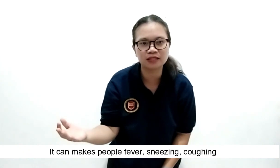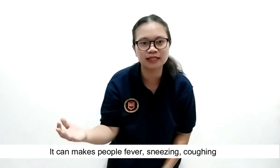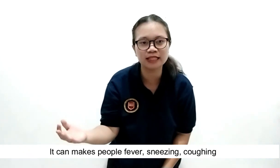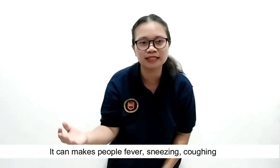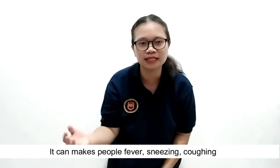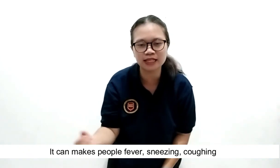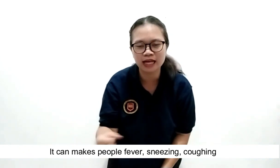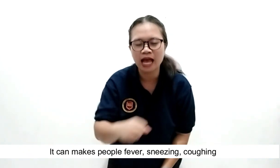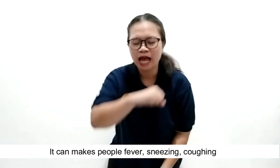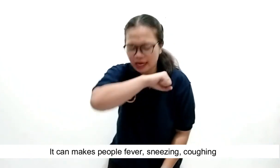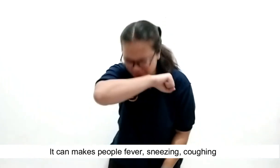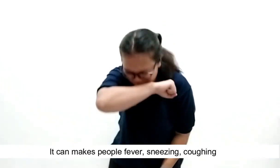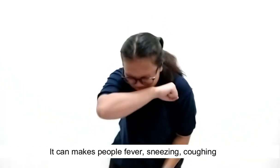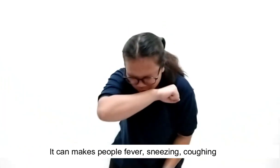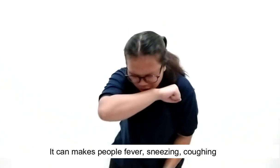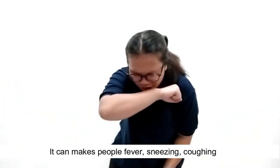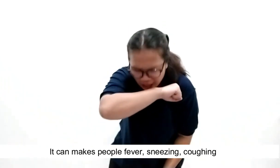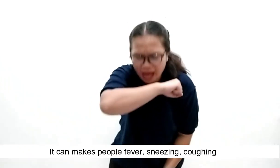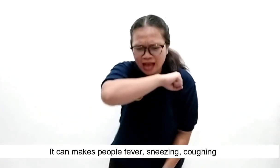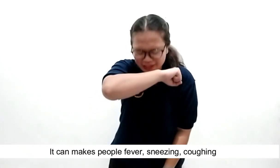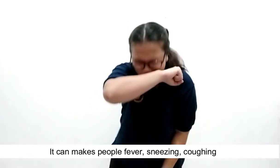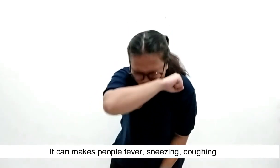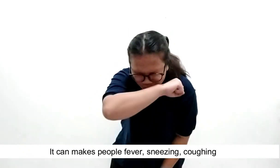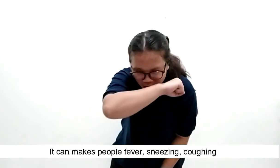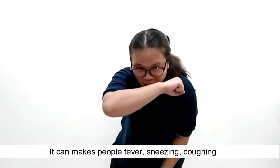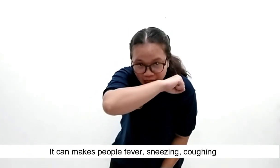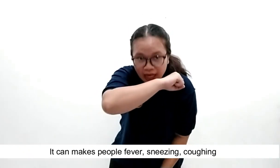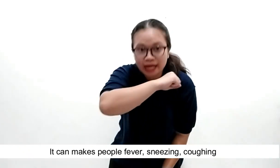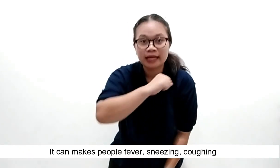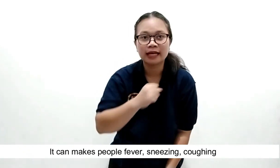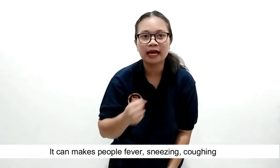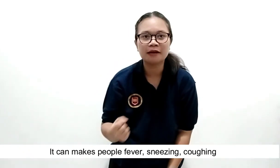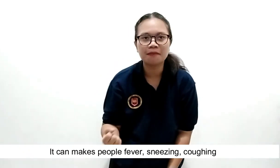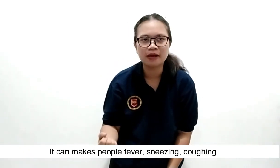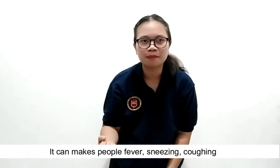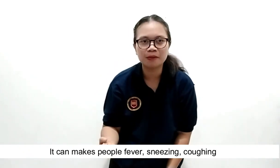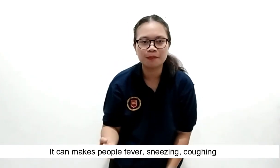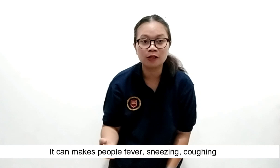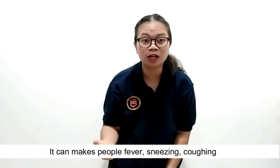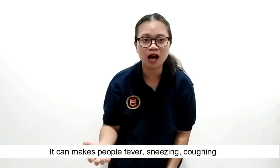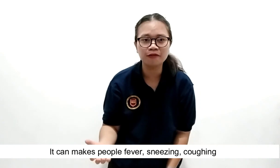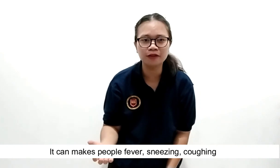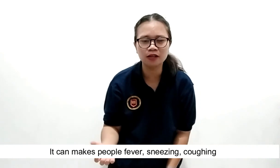sneezing can make people coughing